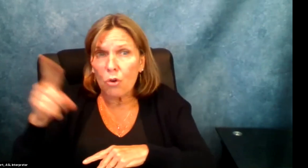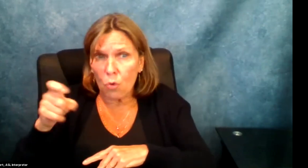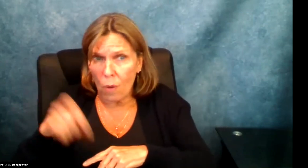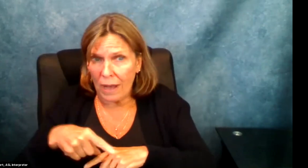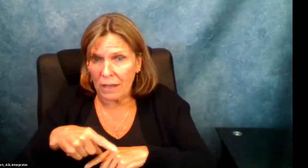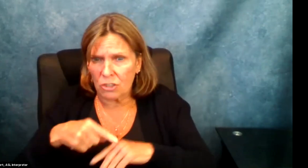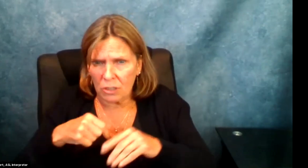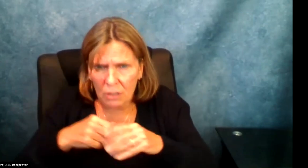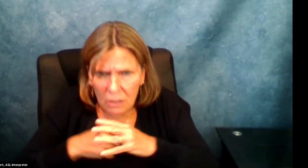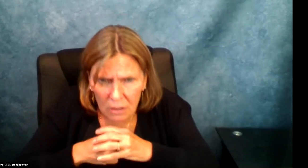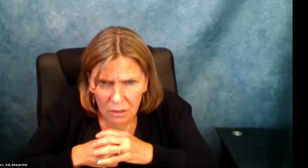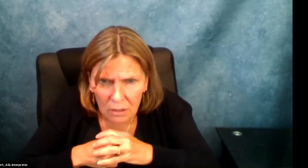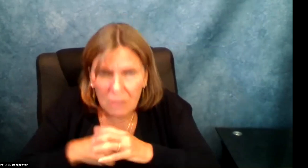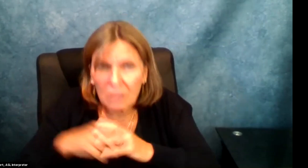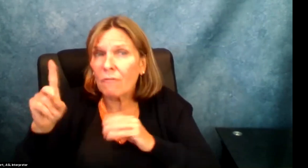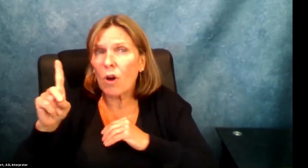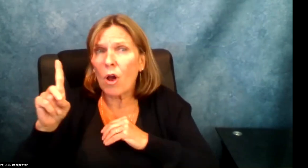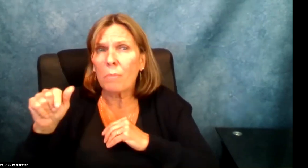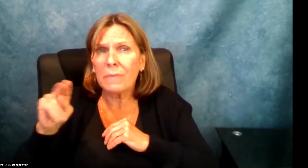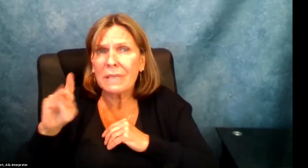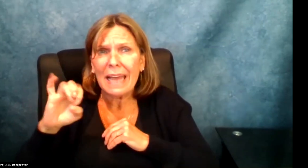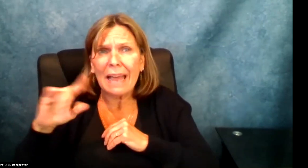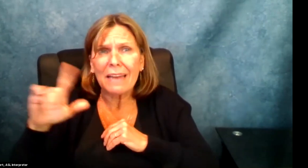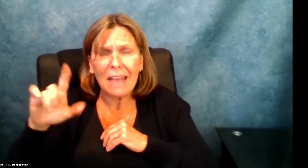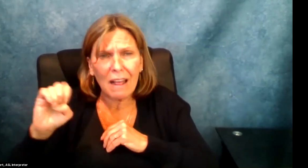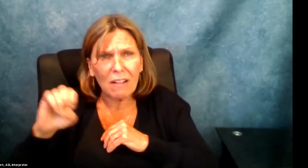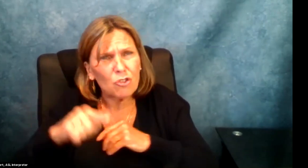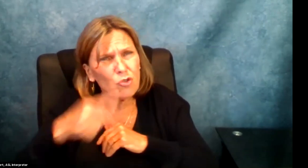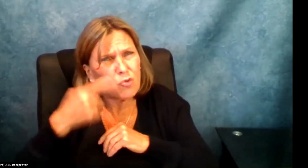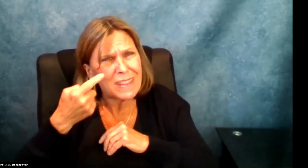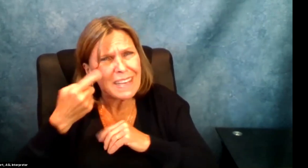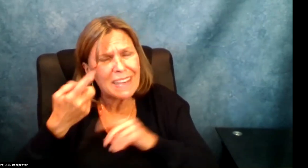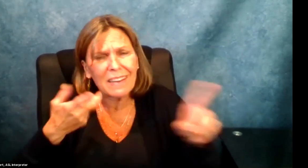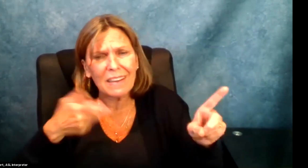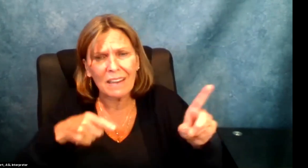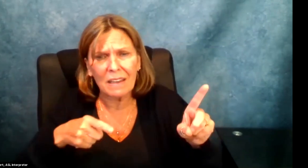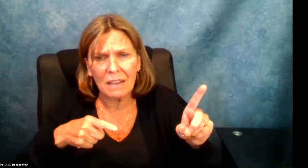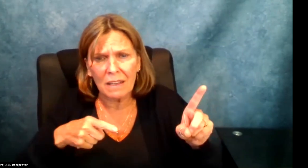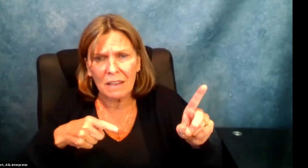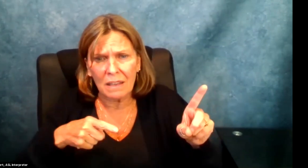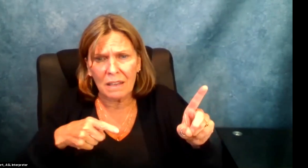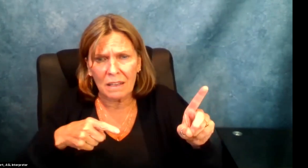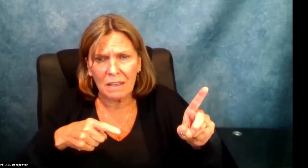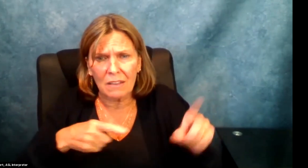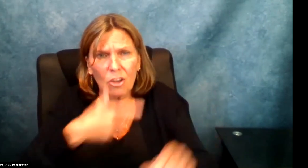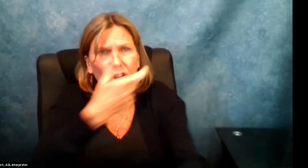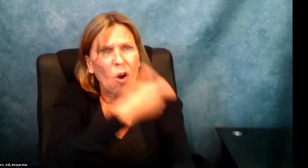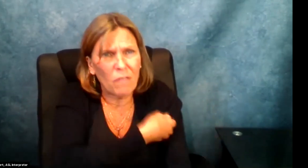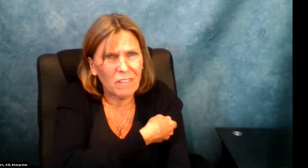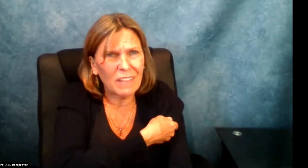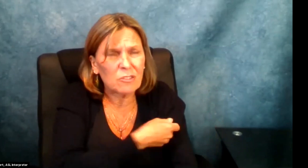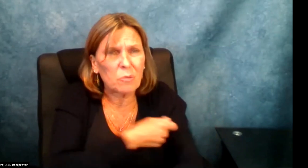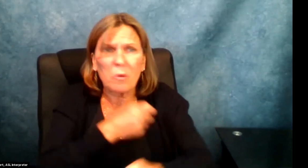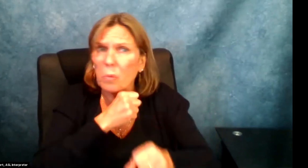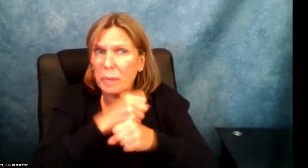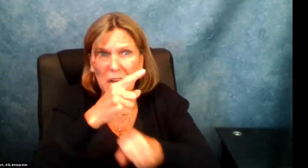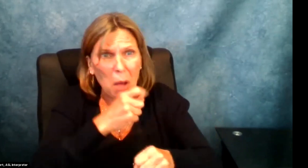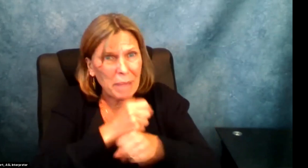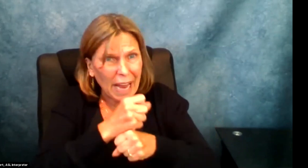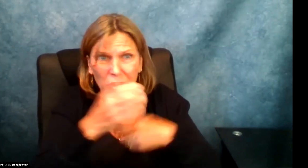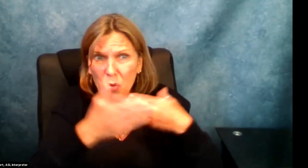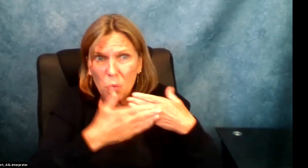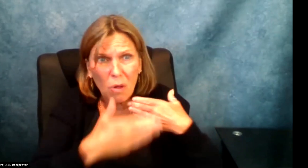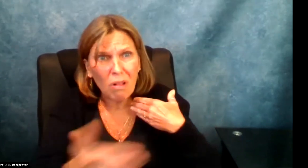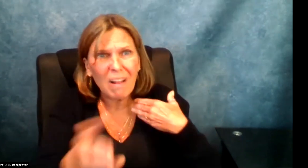question from Danielle, do you think COVID vaccine will become part of our annual vaccination routine like the flu shot? Danielle, if you